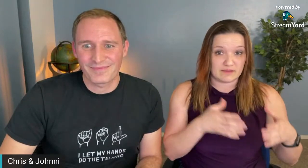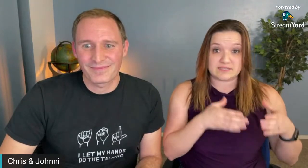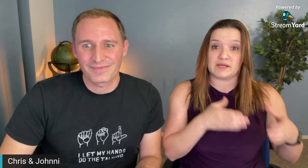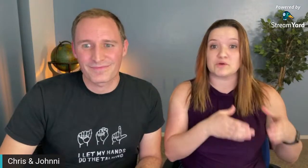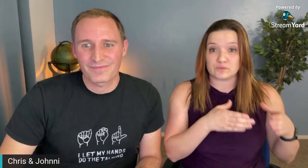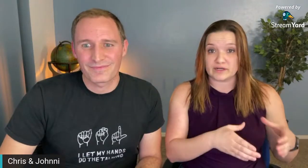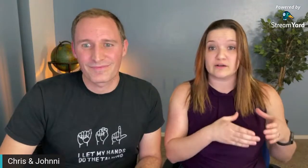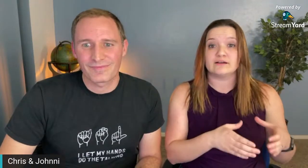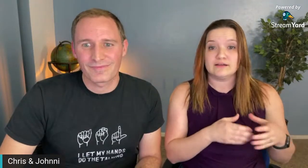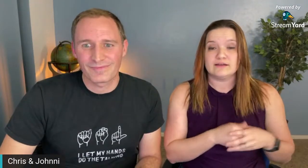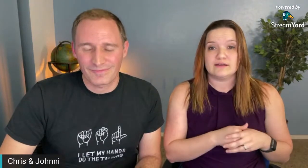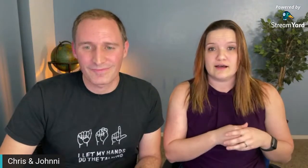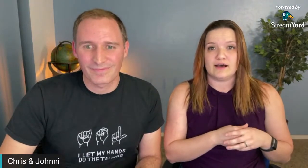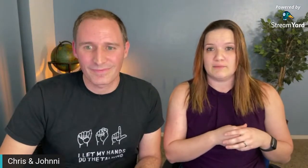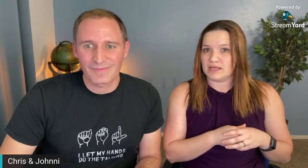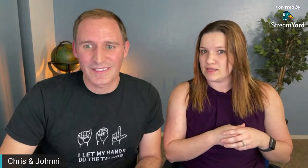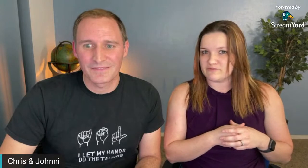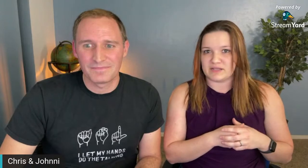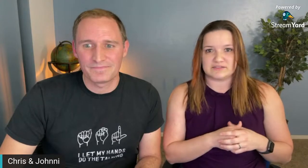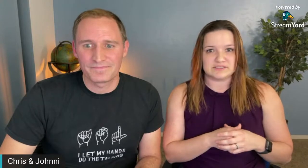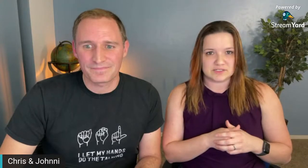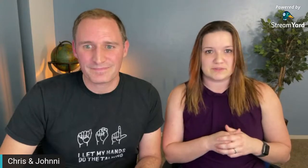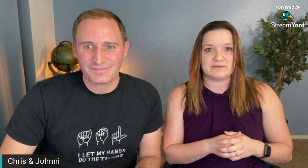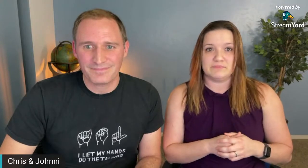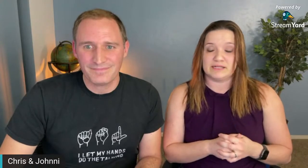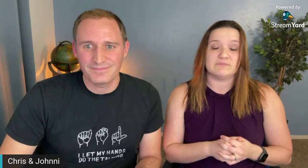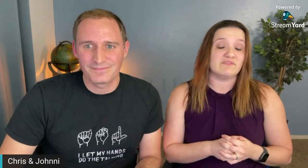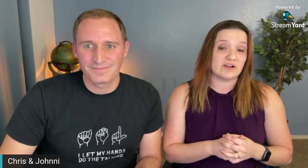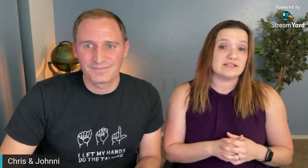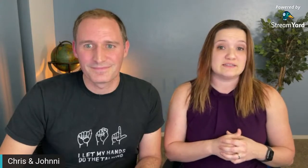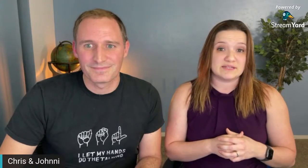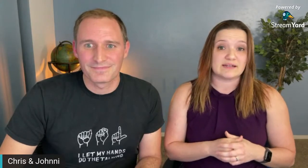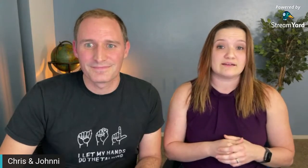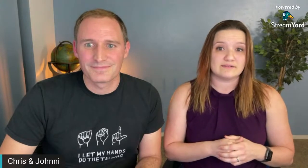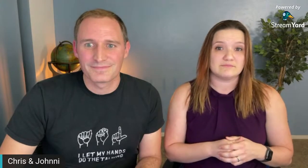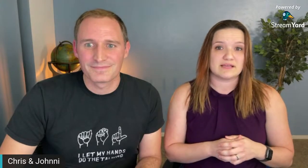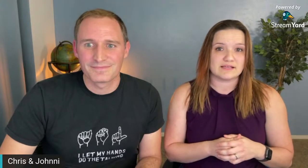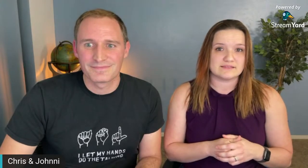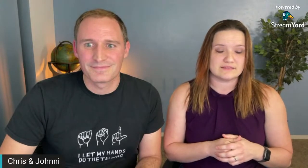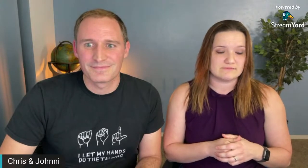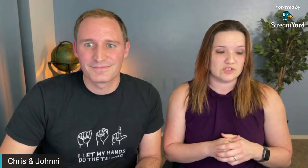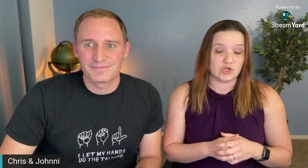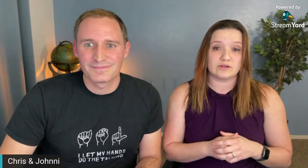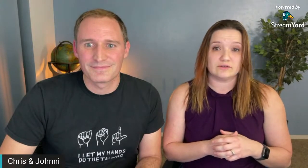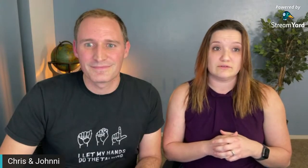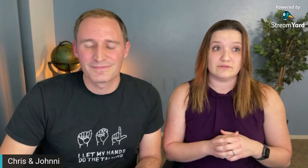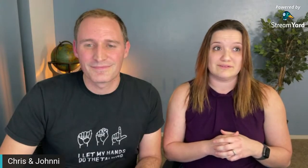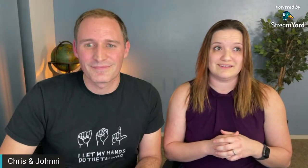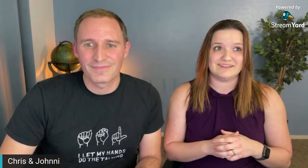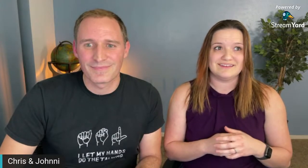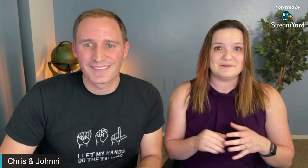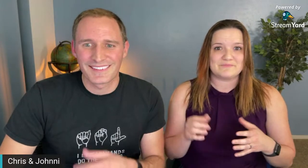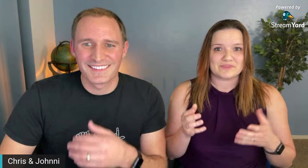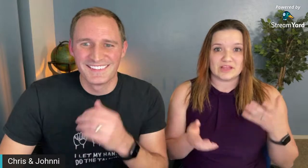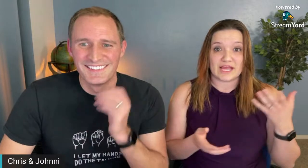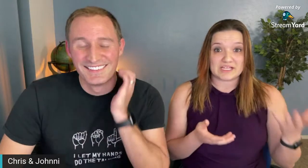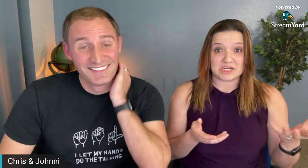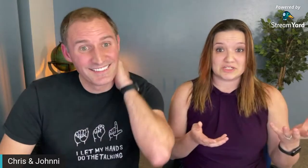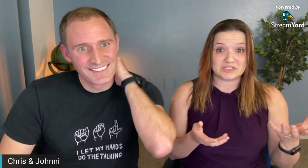That's my career. I love medical interpreting, but it can be very intimidating because you're like a